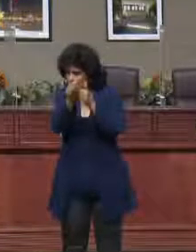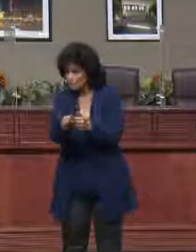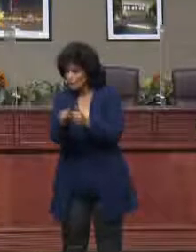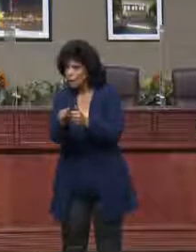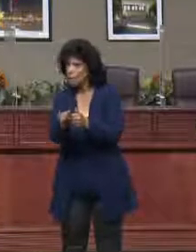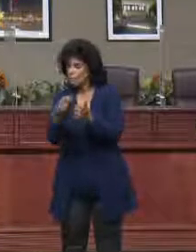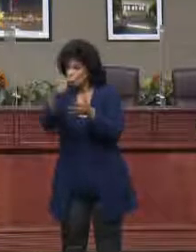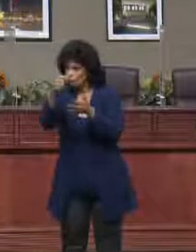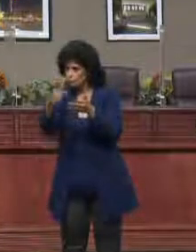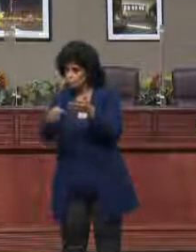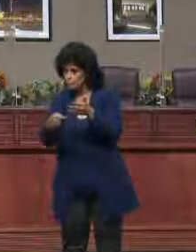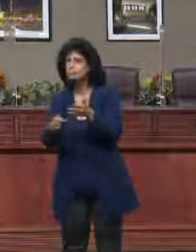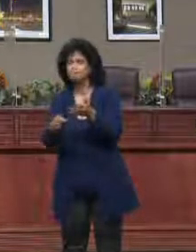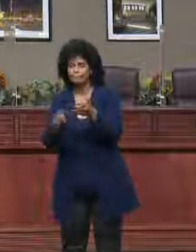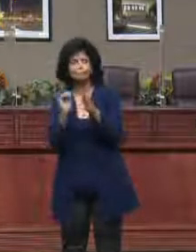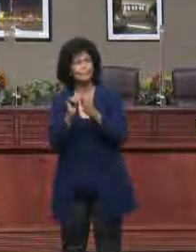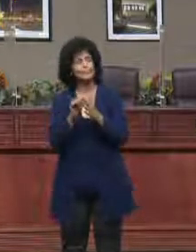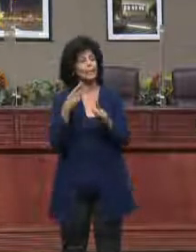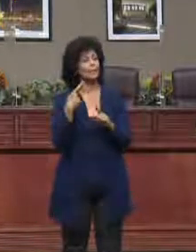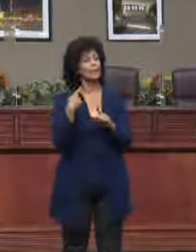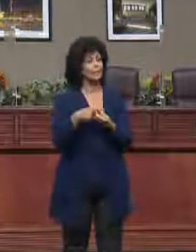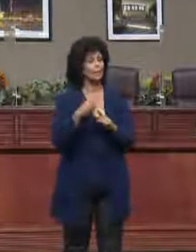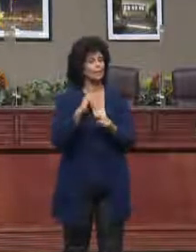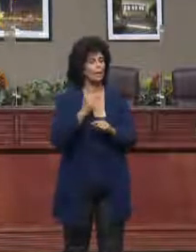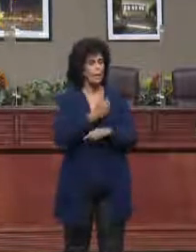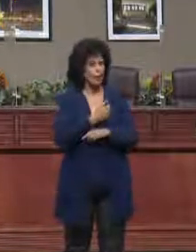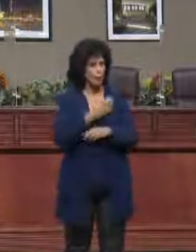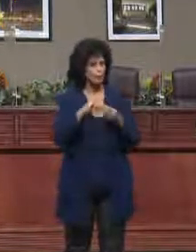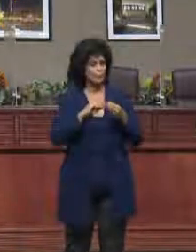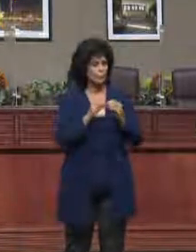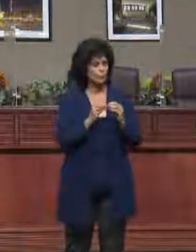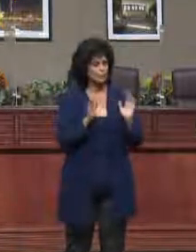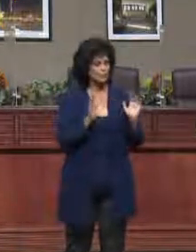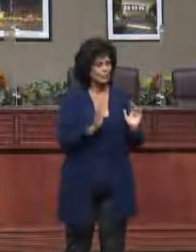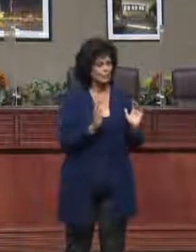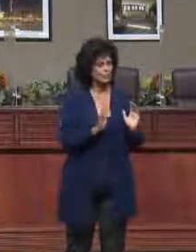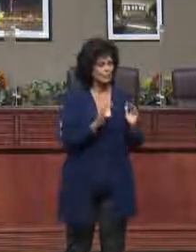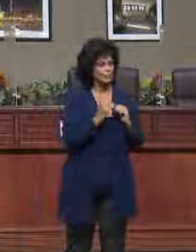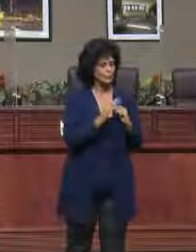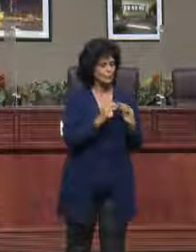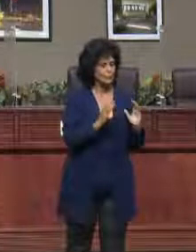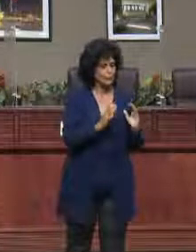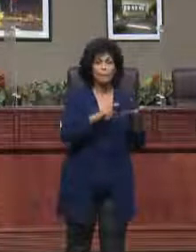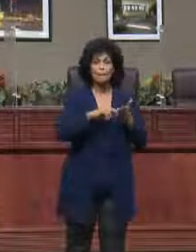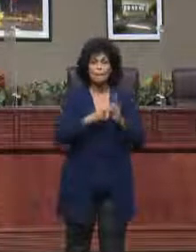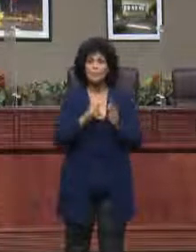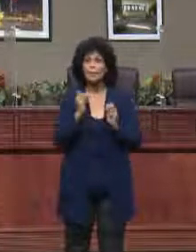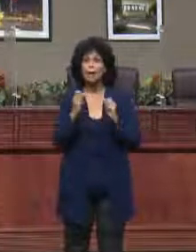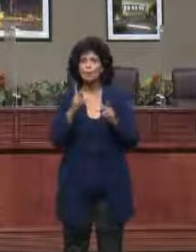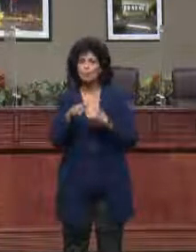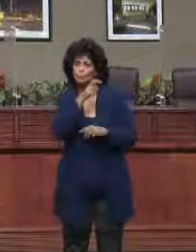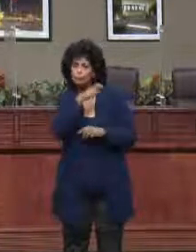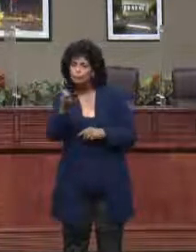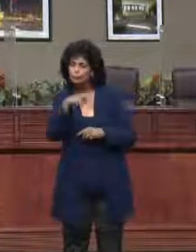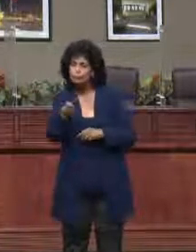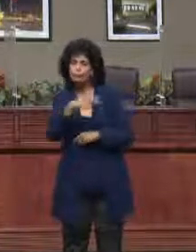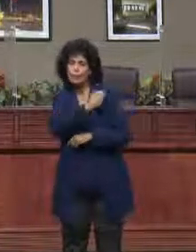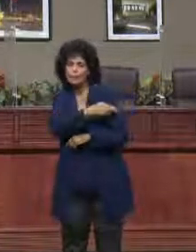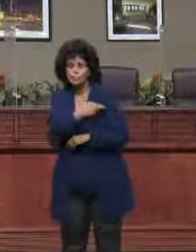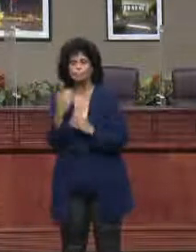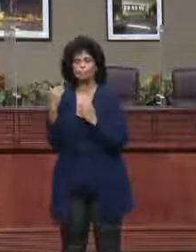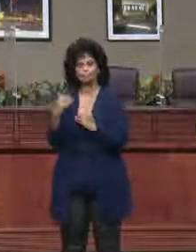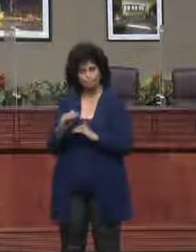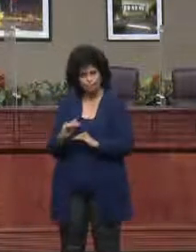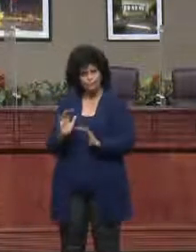that are keeping our positive numbers and hospital stays to a minimum. It is also these efforts